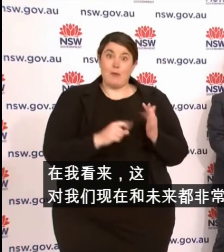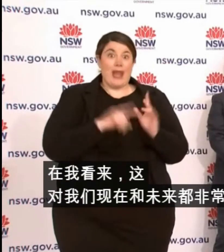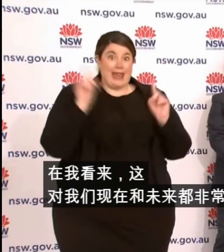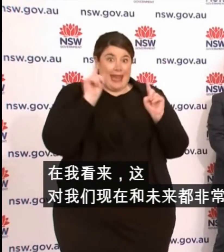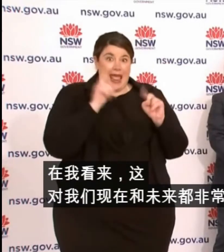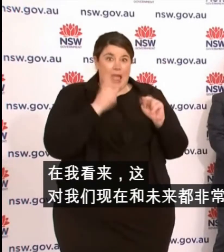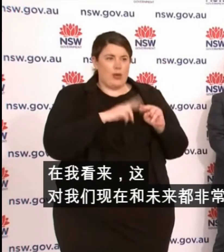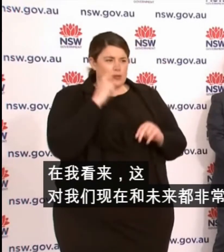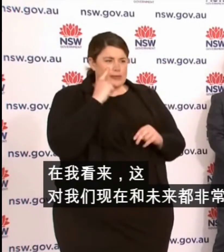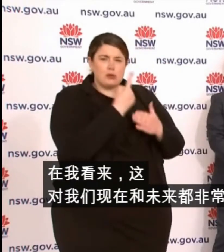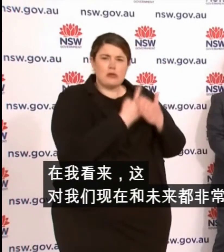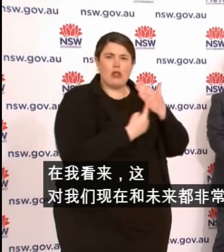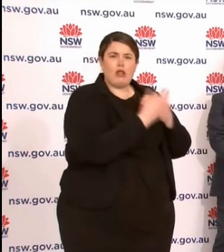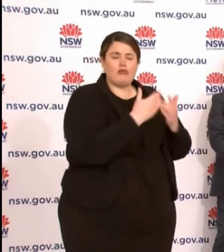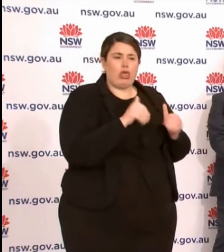forward.